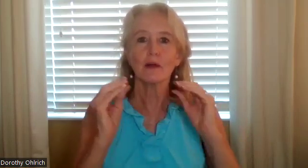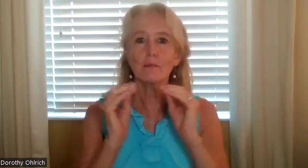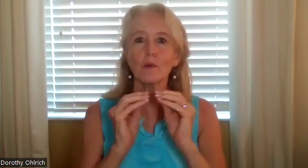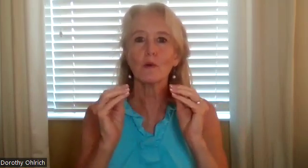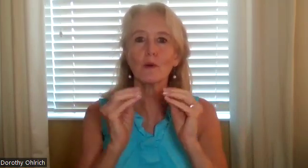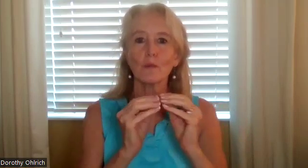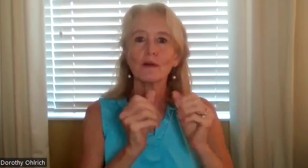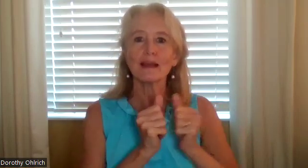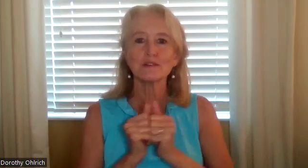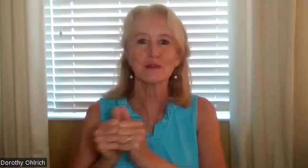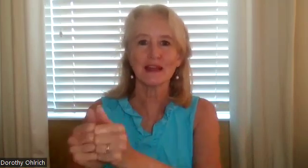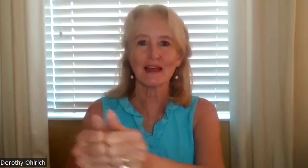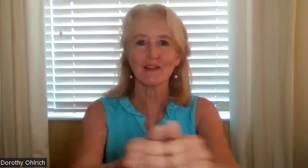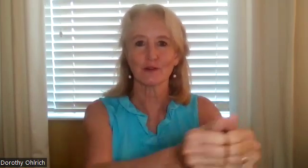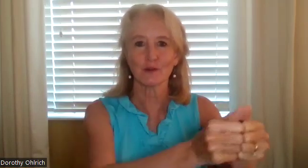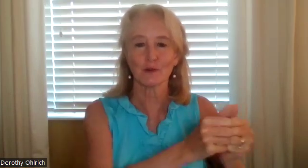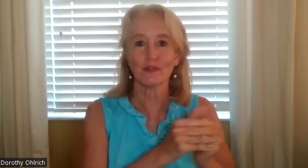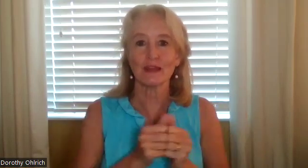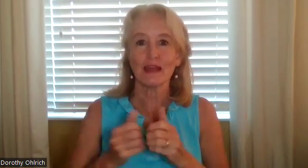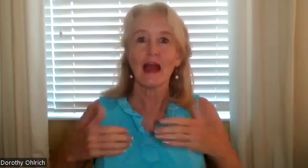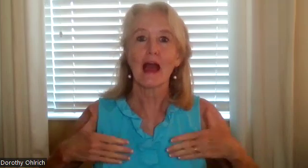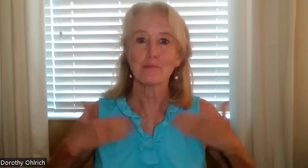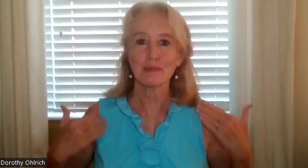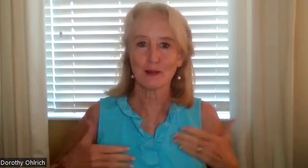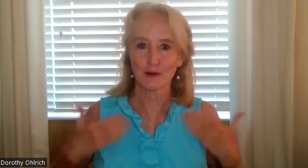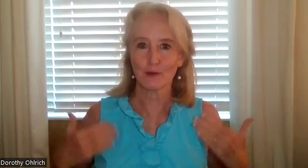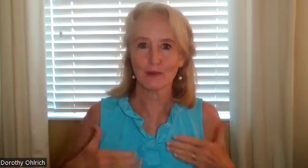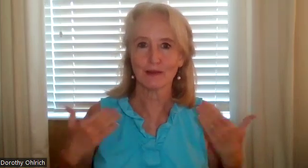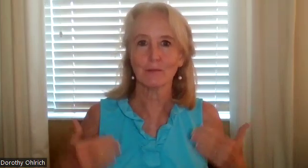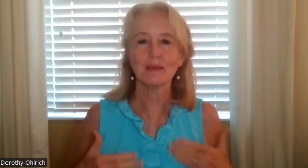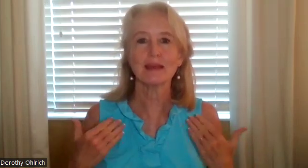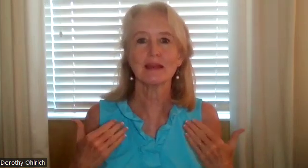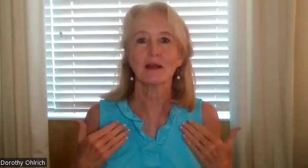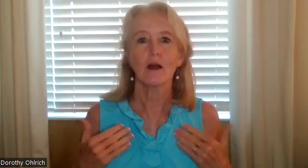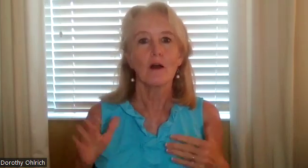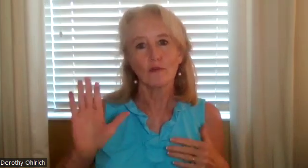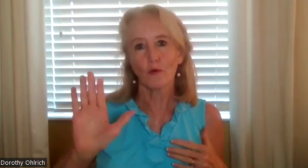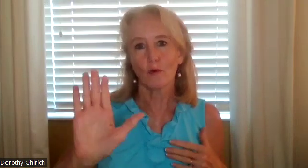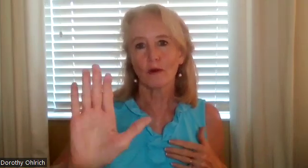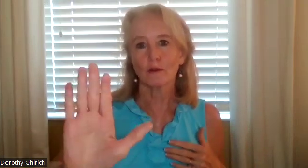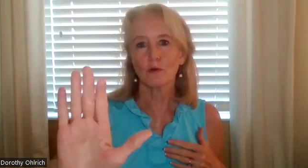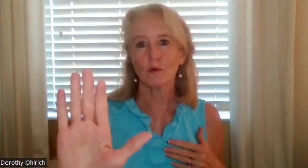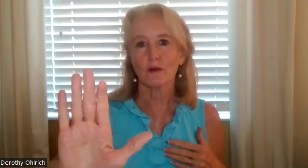the more we'll get together, the happier we'll be. For